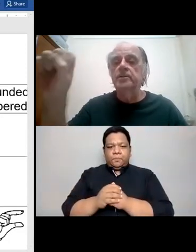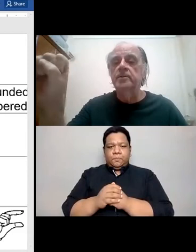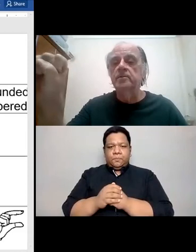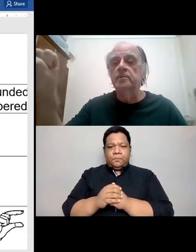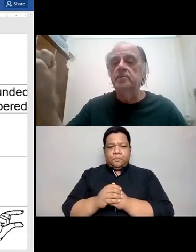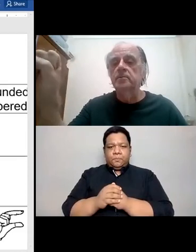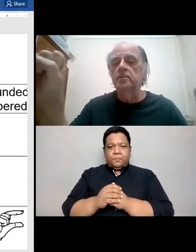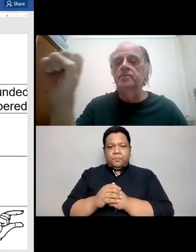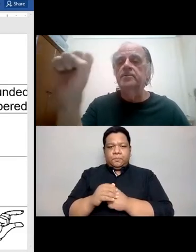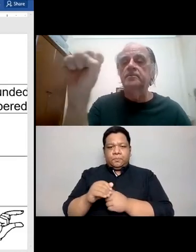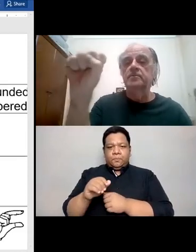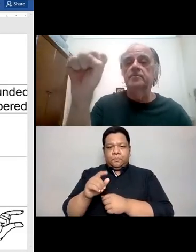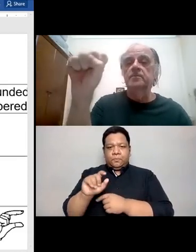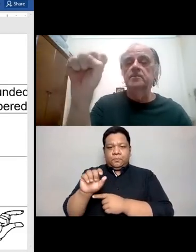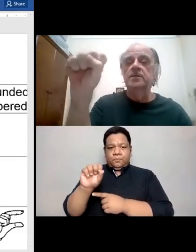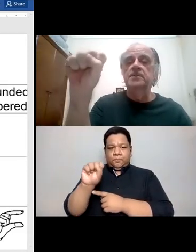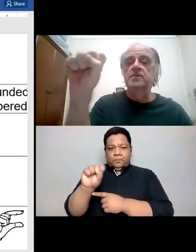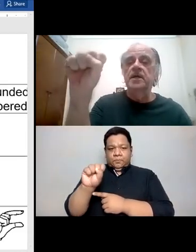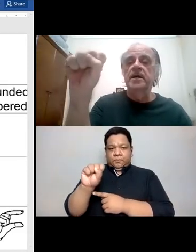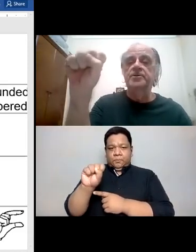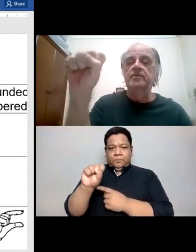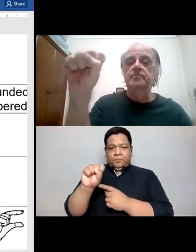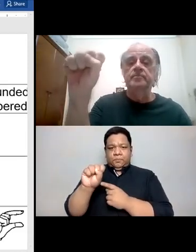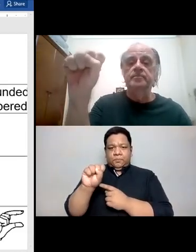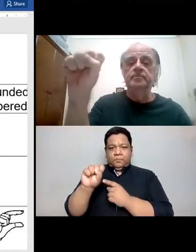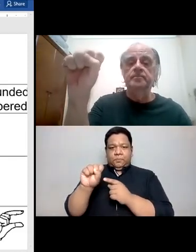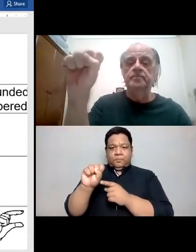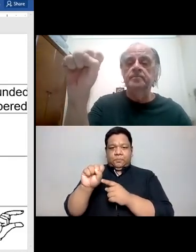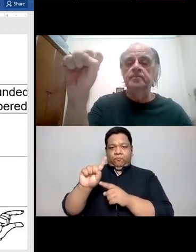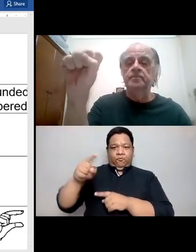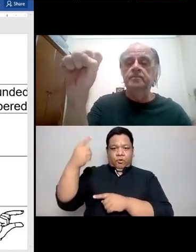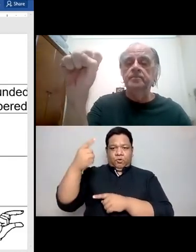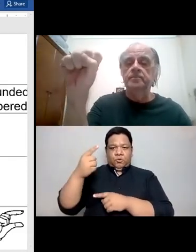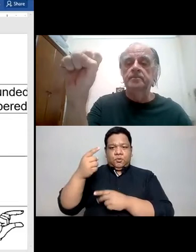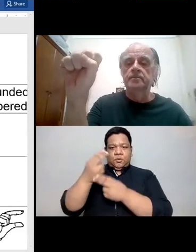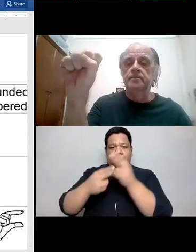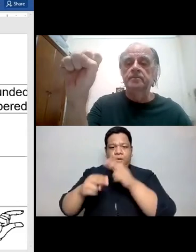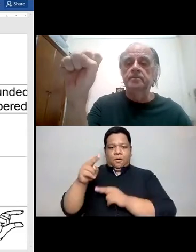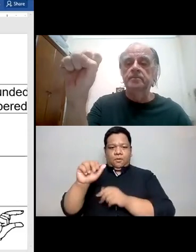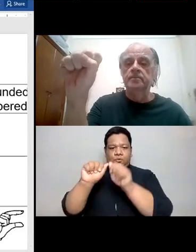which is, oops, this hand shape.